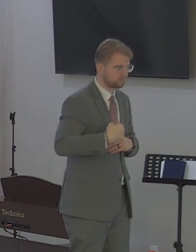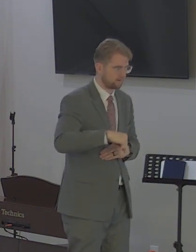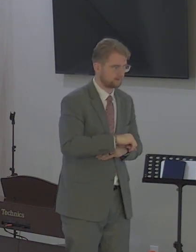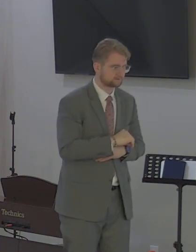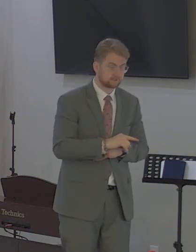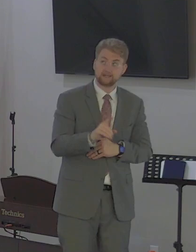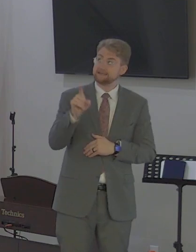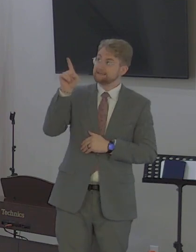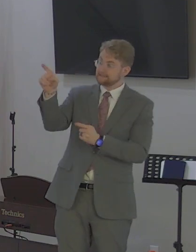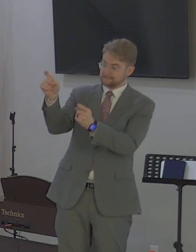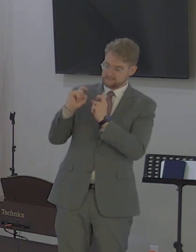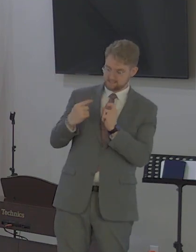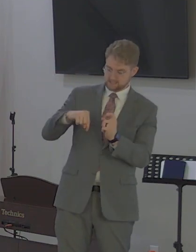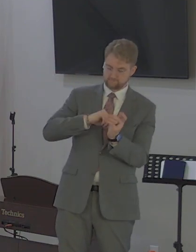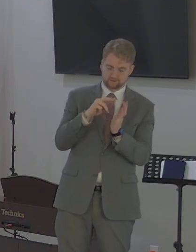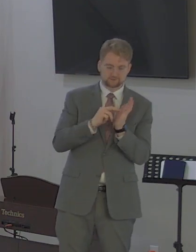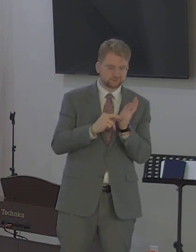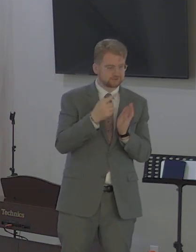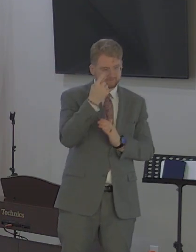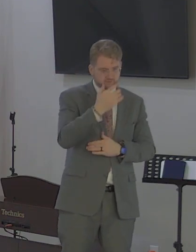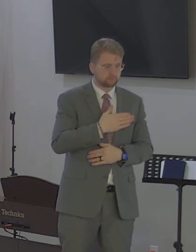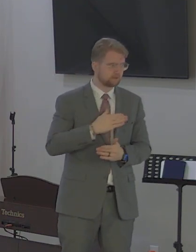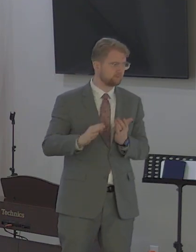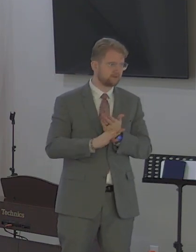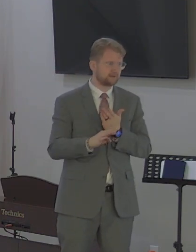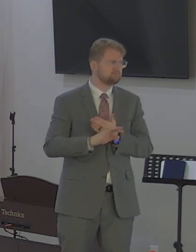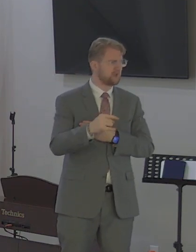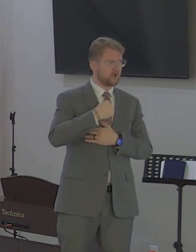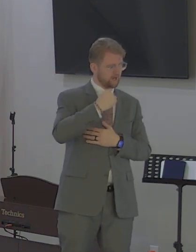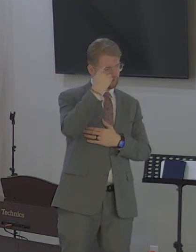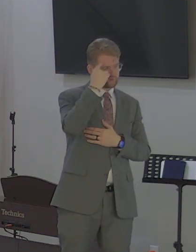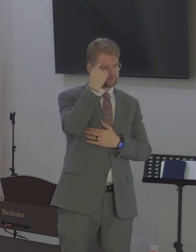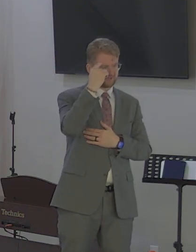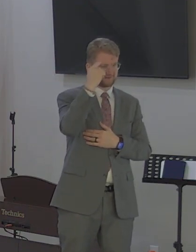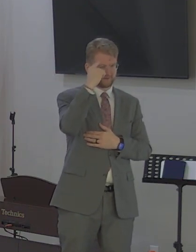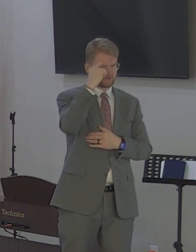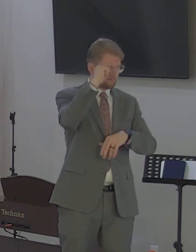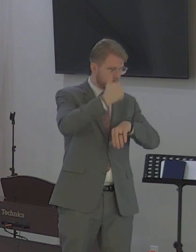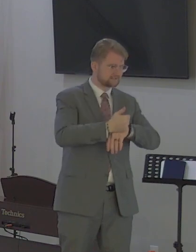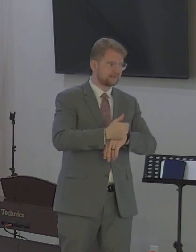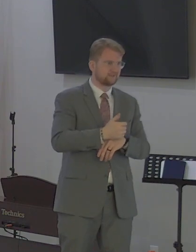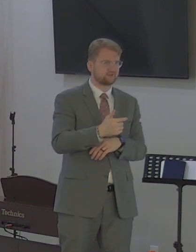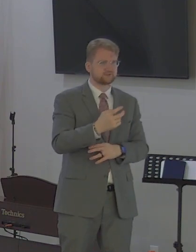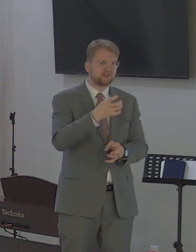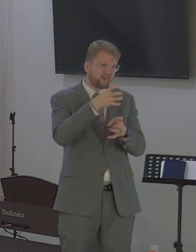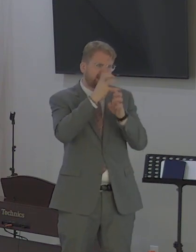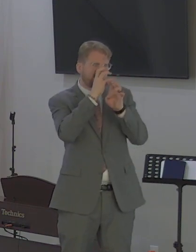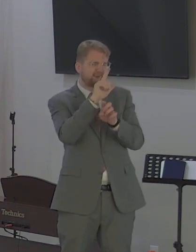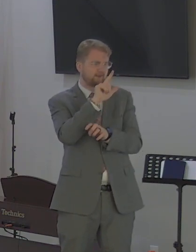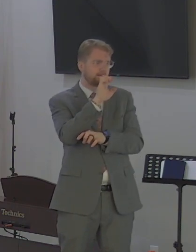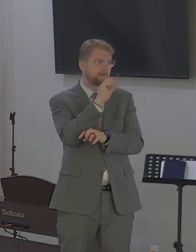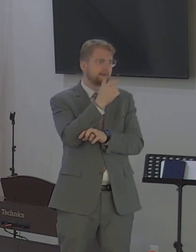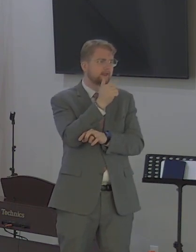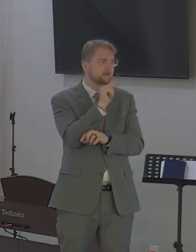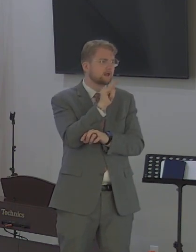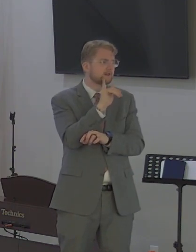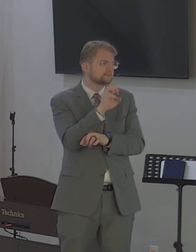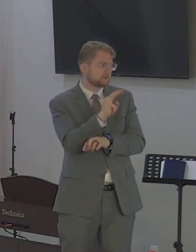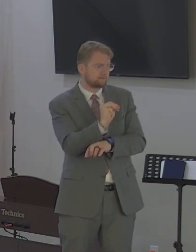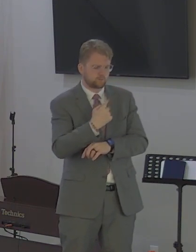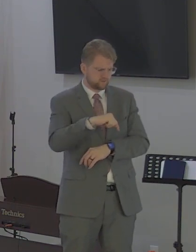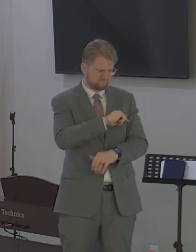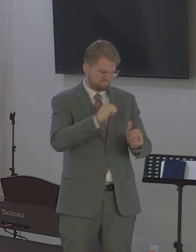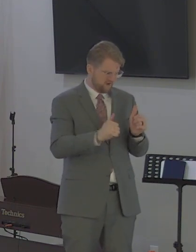for our protection. I know there's a mindset out there, I'll discuss a little bit of it, that it's legalism, that we follow the Word of God. It is